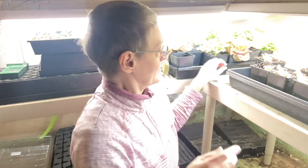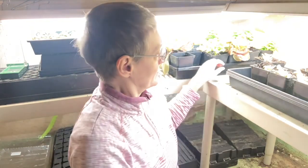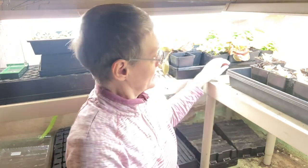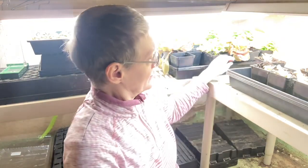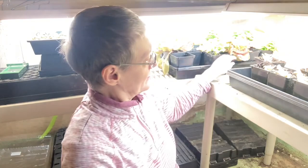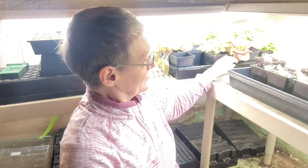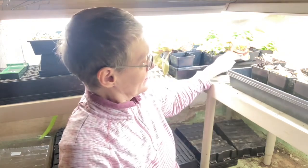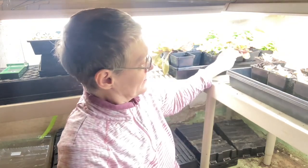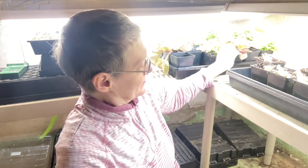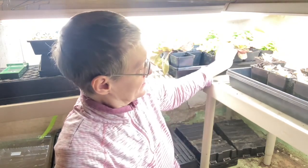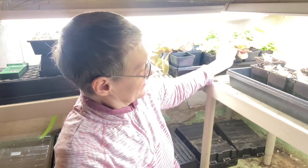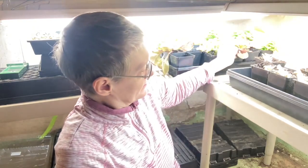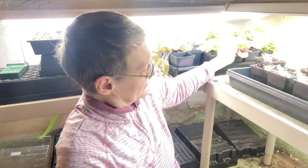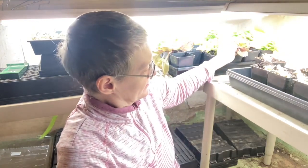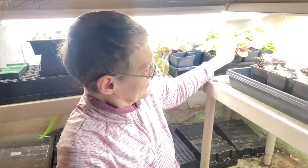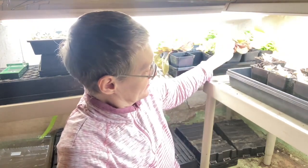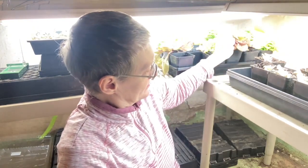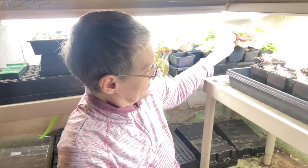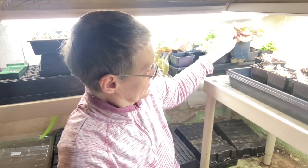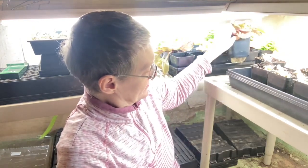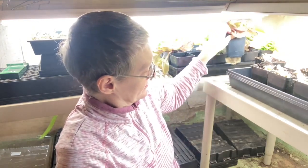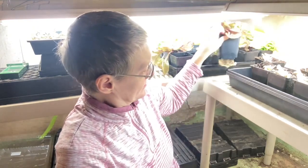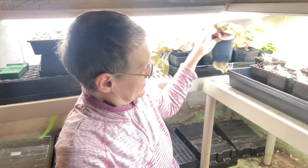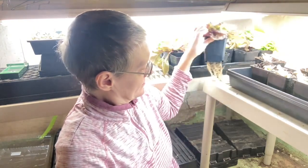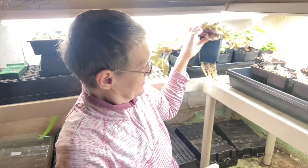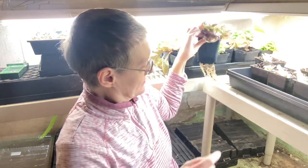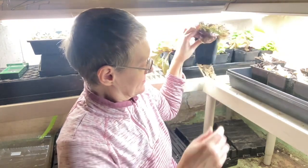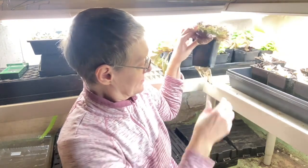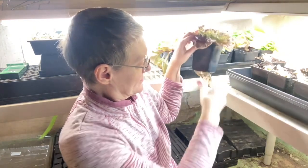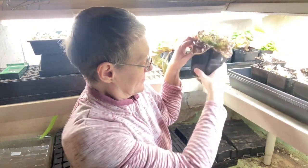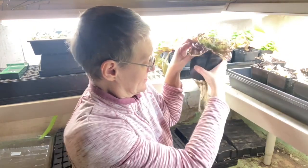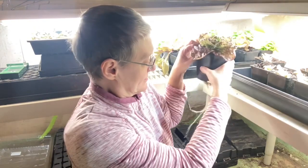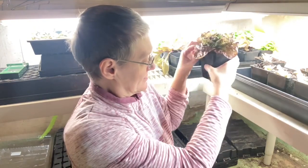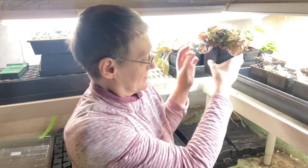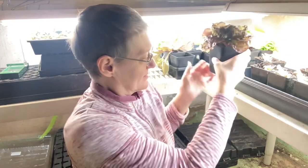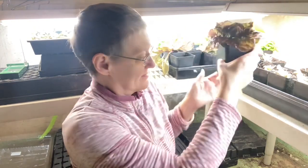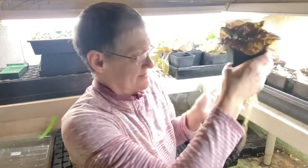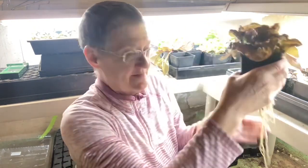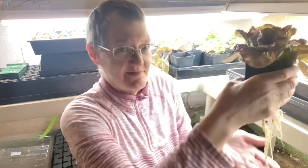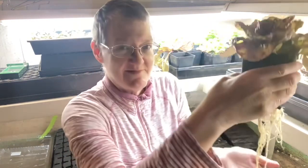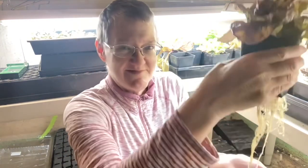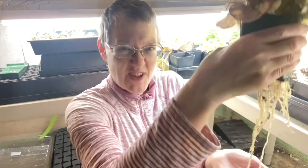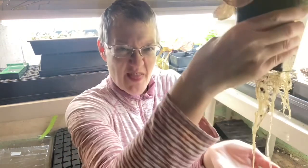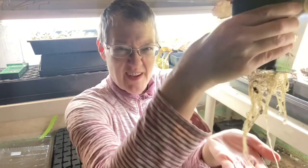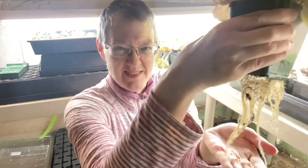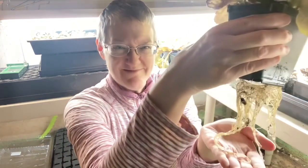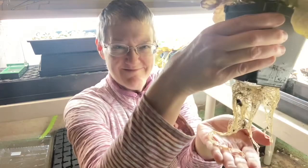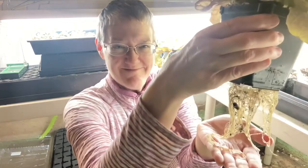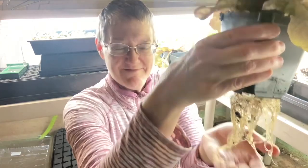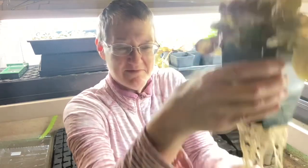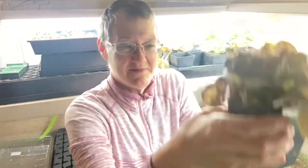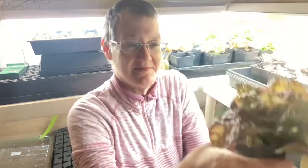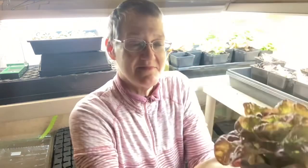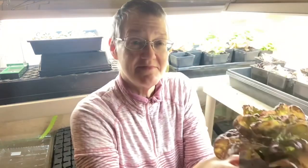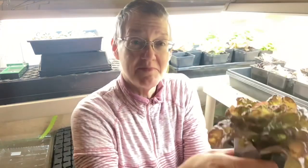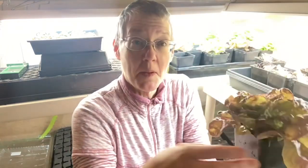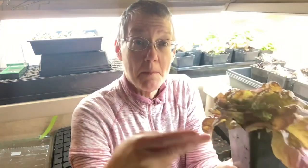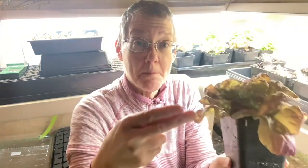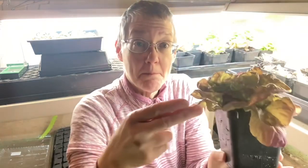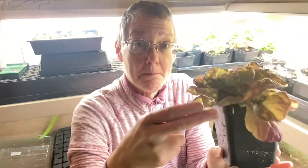powerhouse. But if we look at this variety here, look at all those roots. This